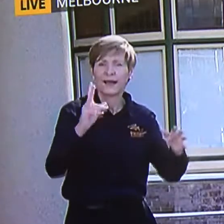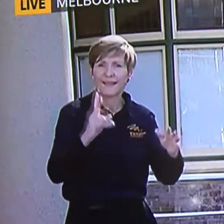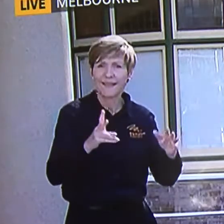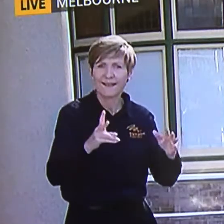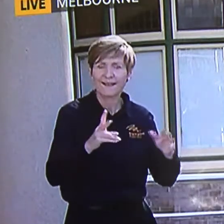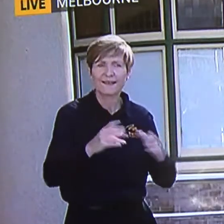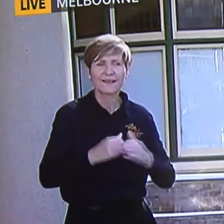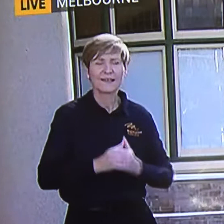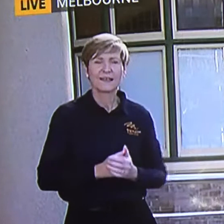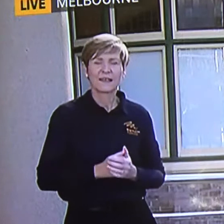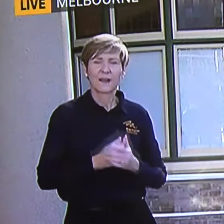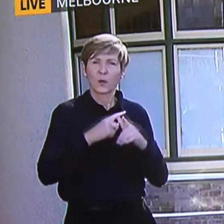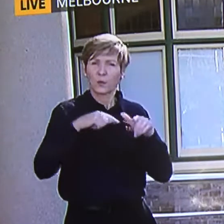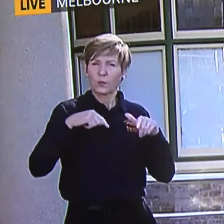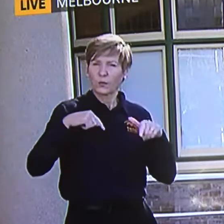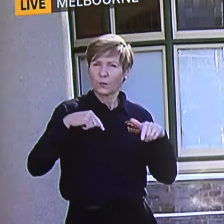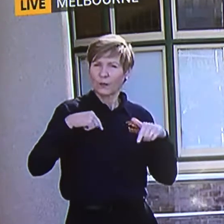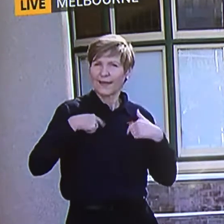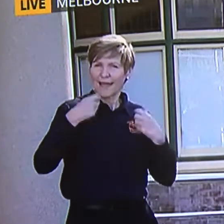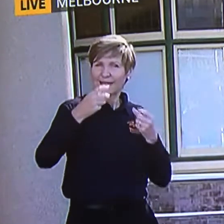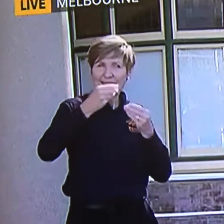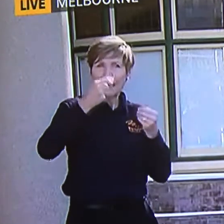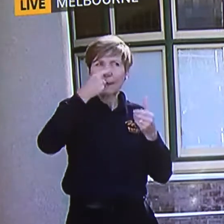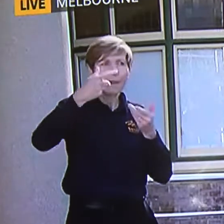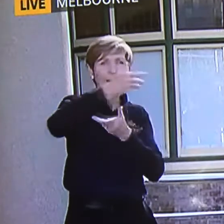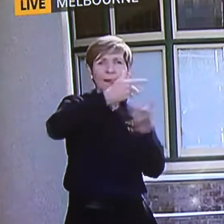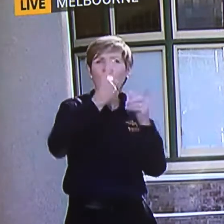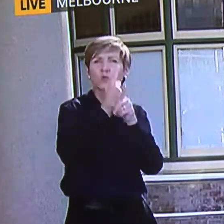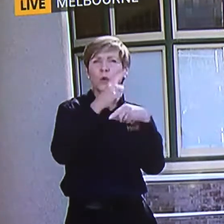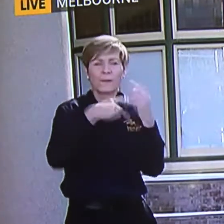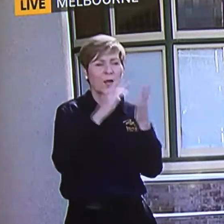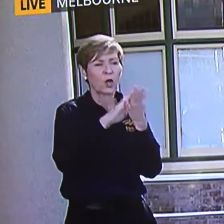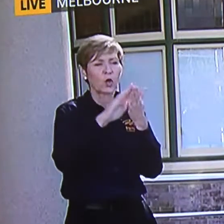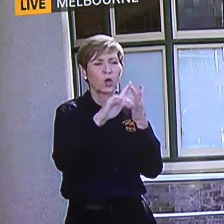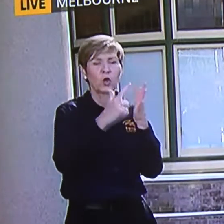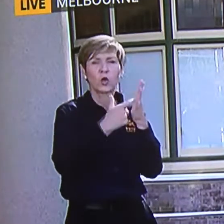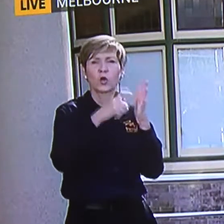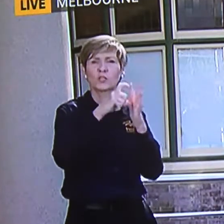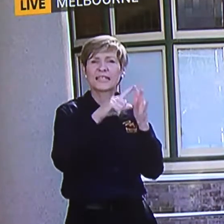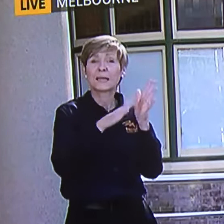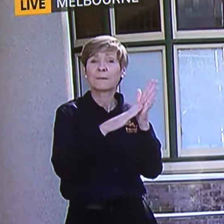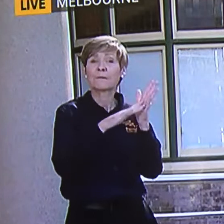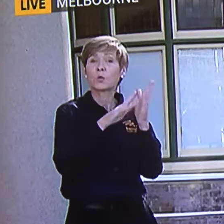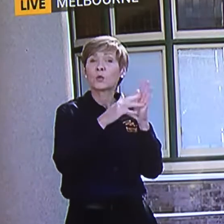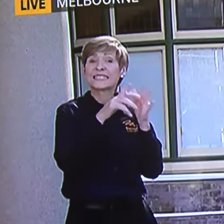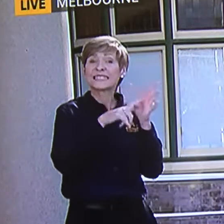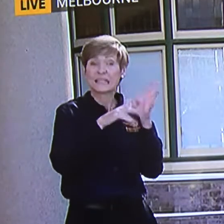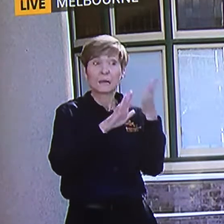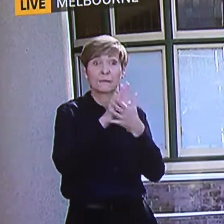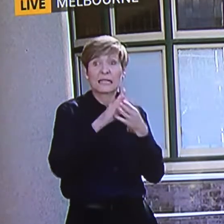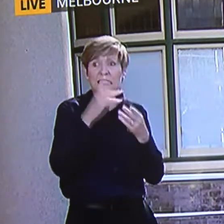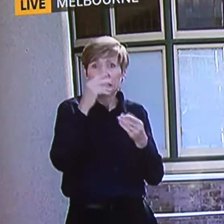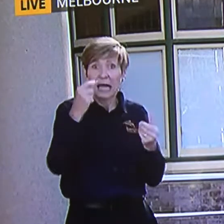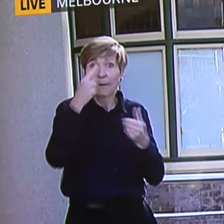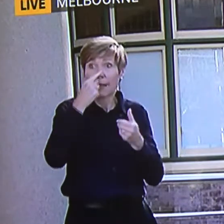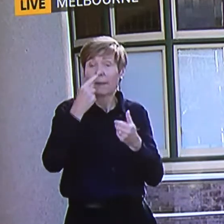about pursuing herd immunity instead. But some epidemiologists are saying it could actually take years for Australia to achieve